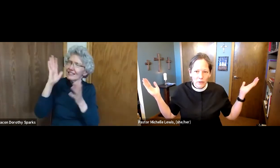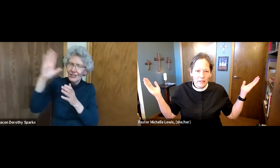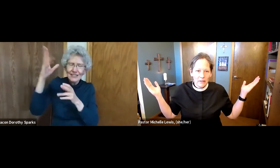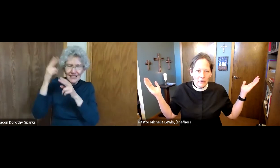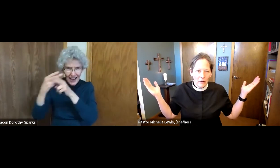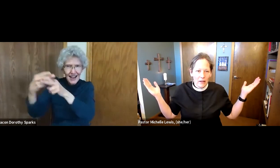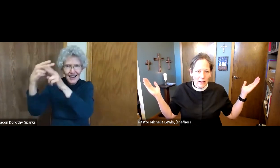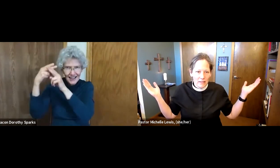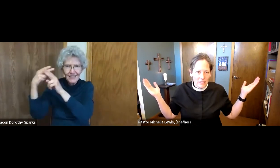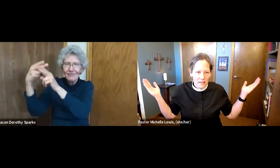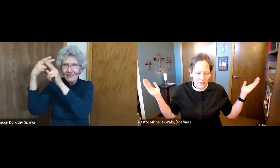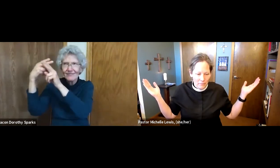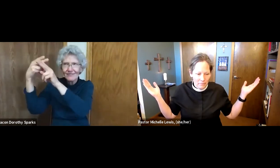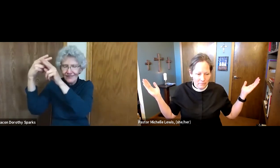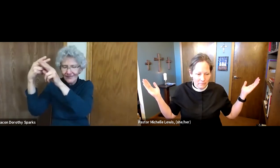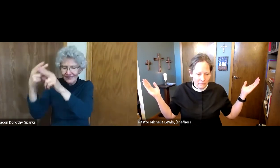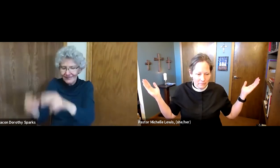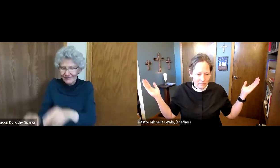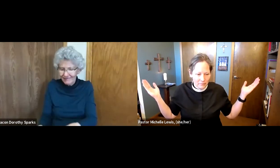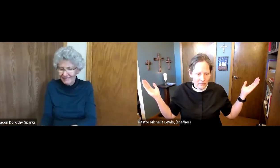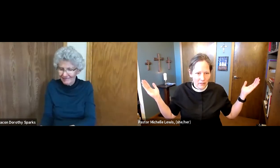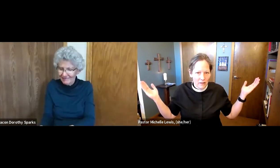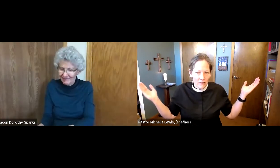and join their unending